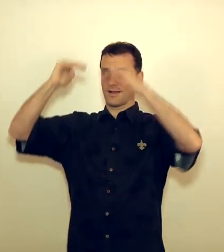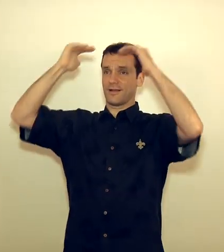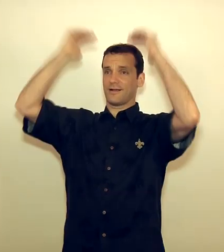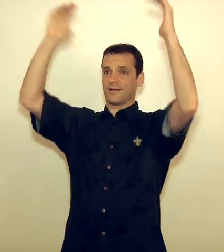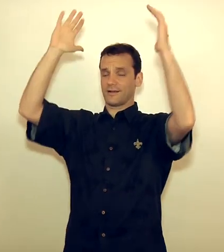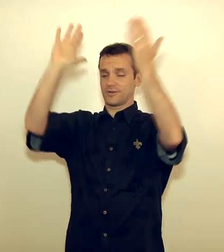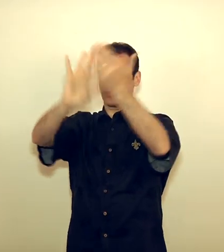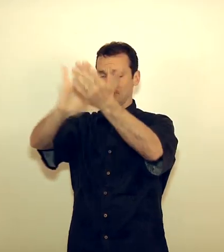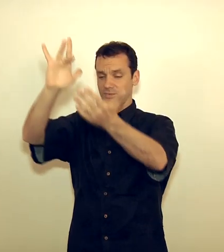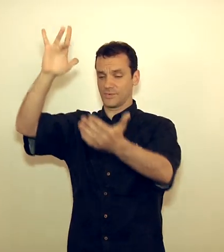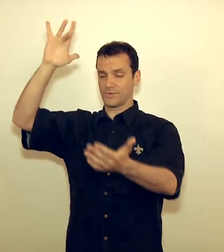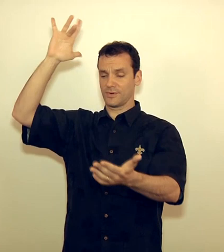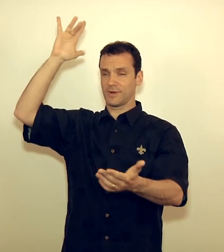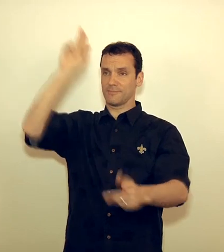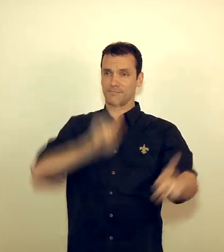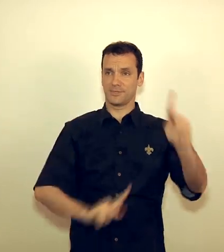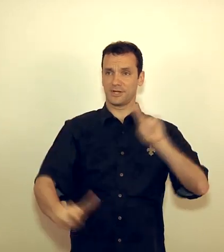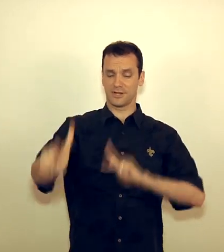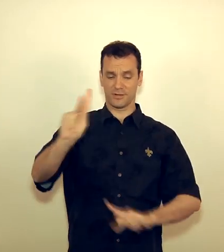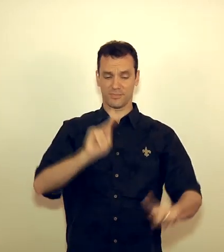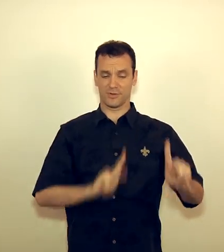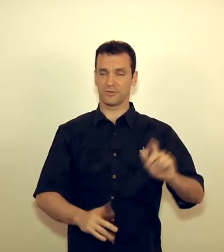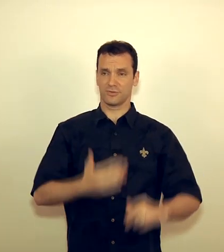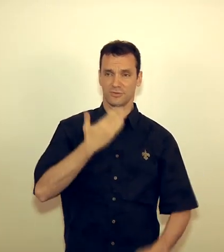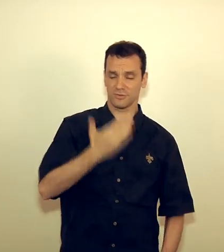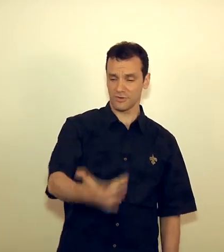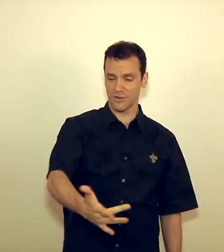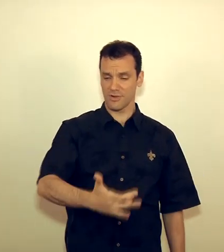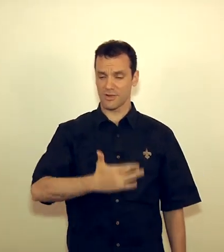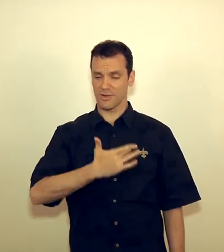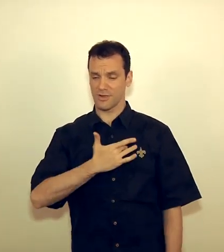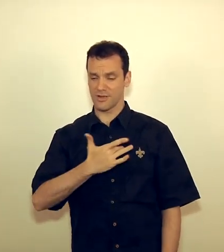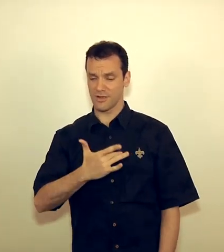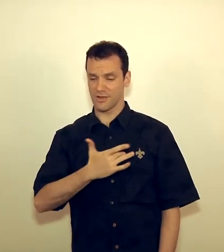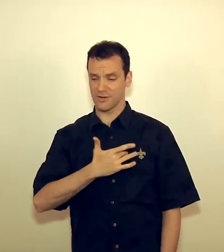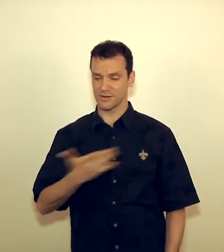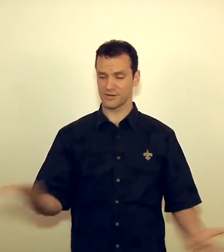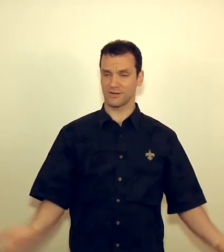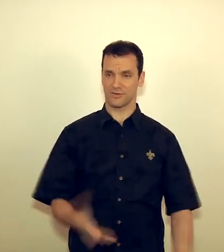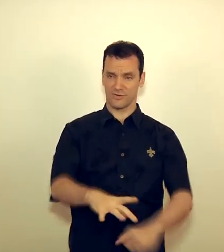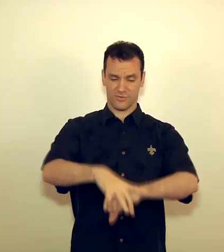Glory to God in the highest, and on earth peace to people of goodwill.